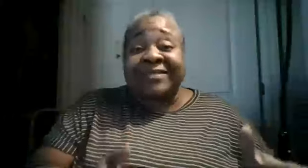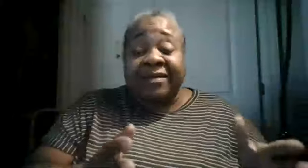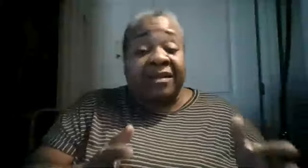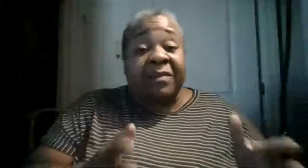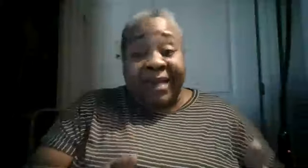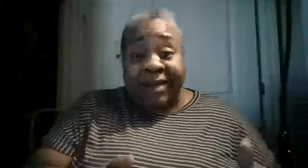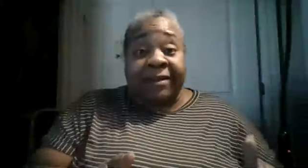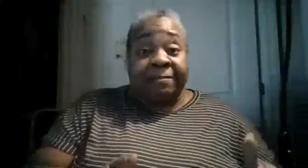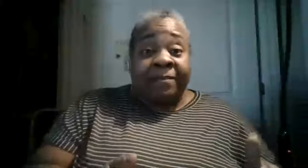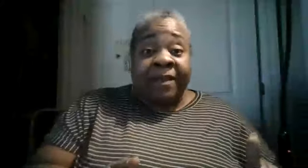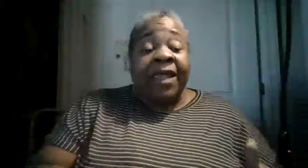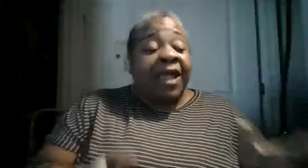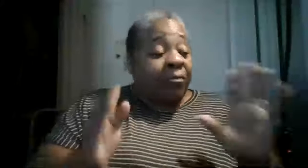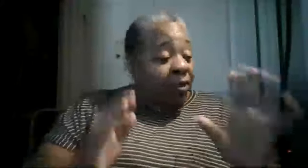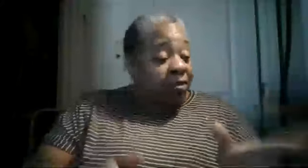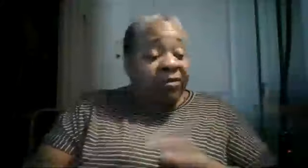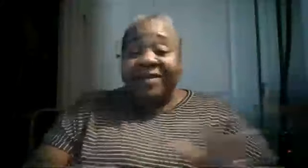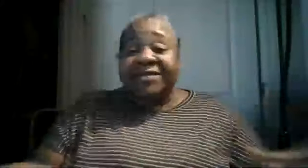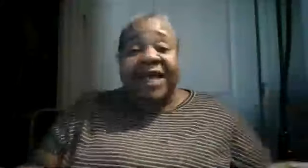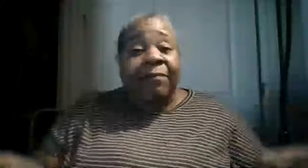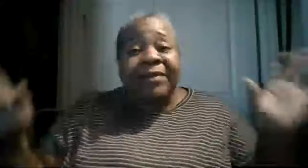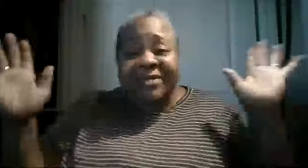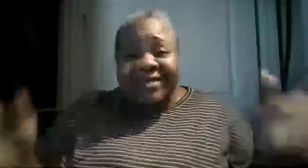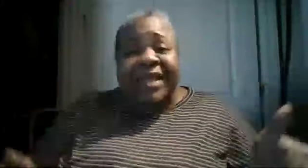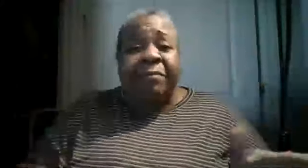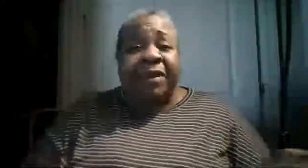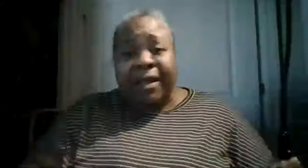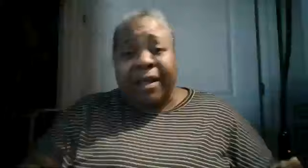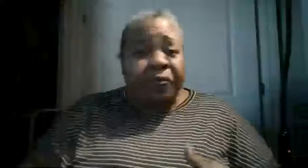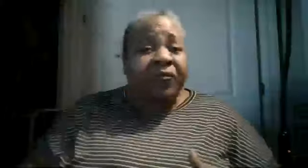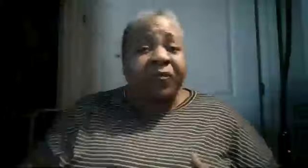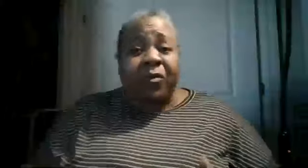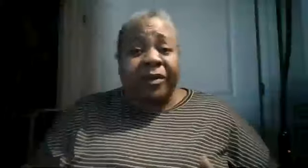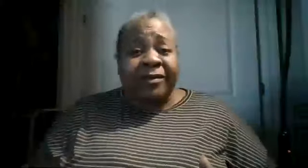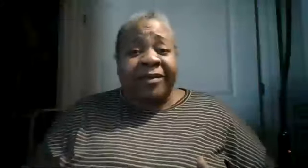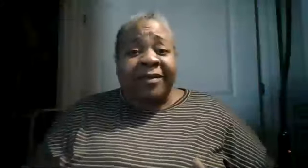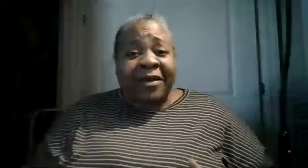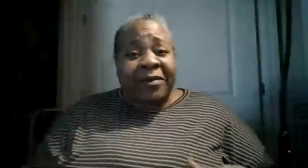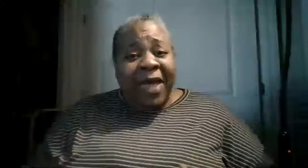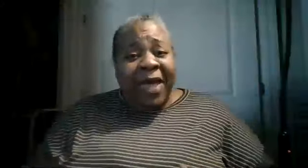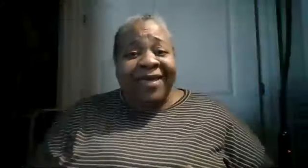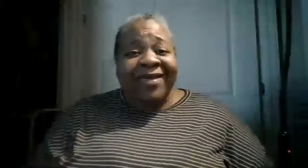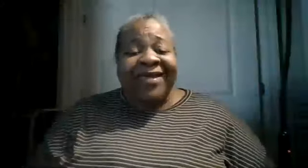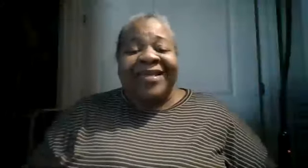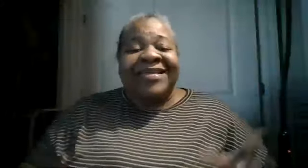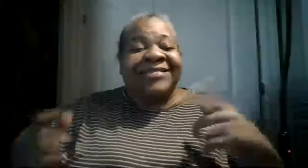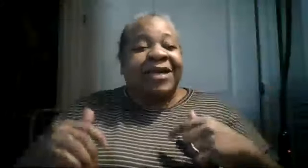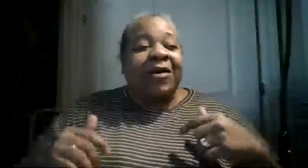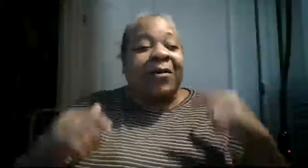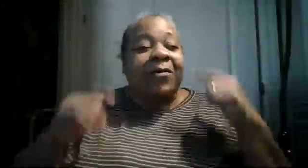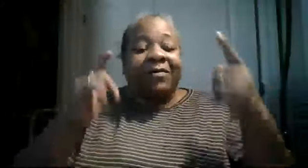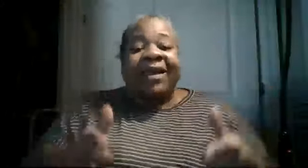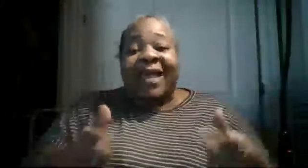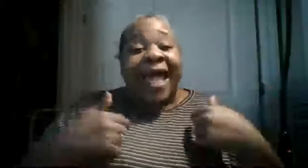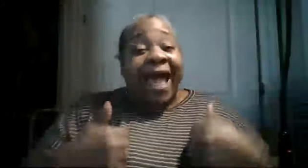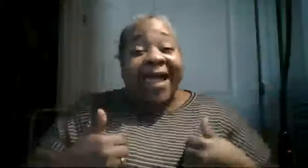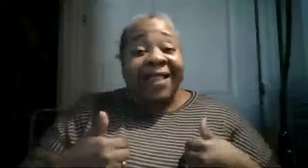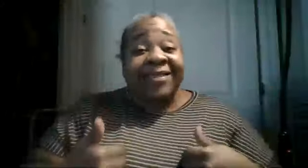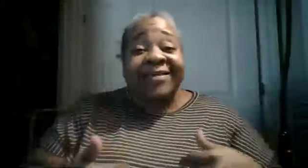in the beginning. And when you need to stop it, just stop it and move forward. Okay? So, I got this.